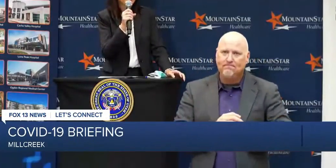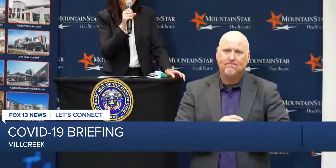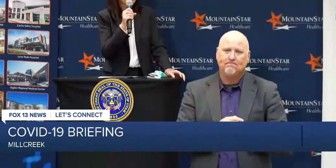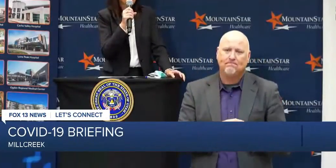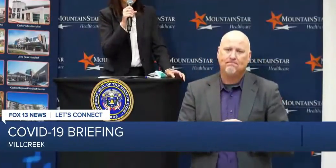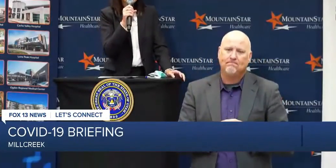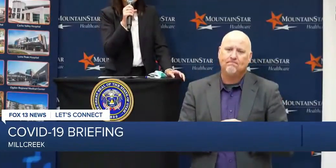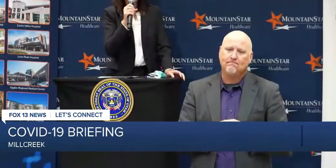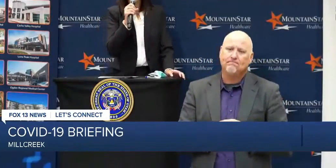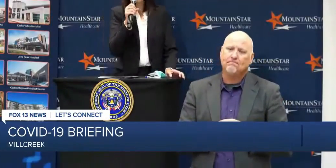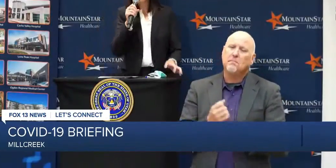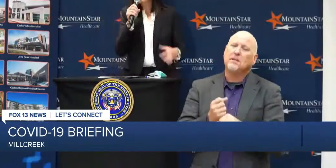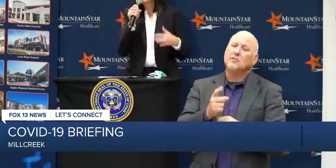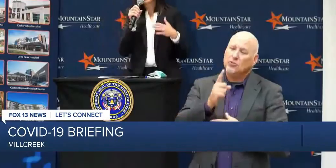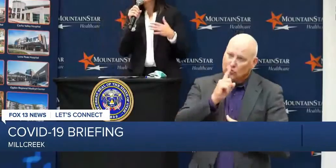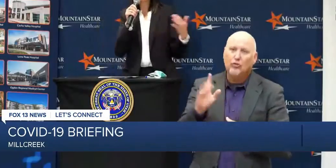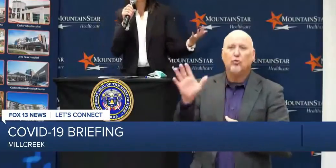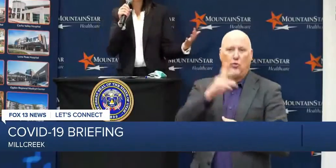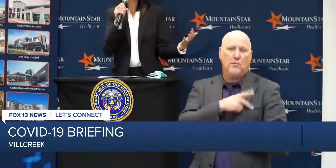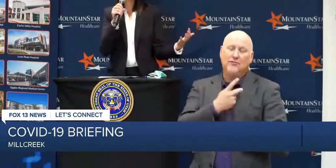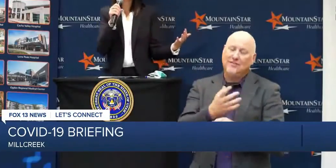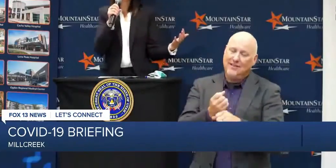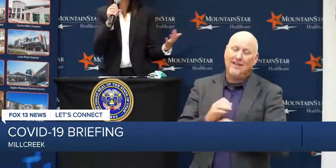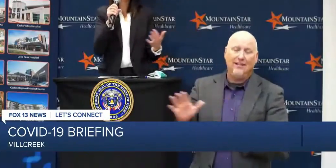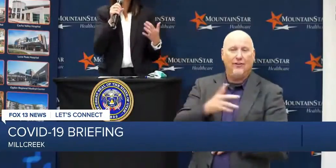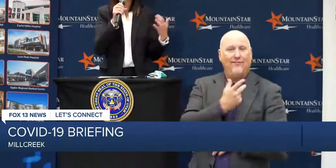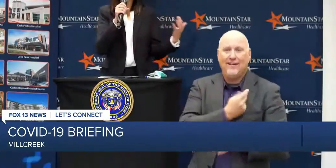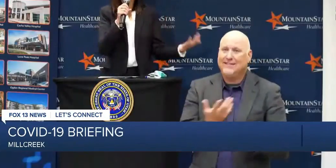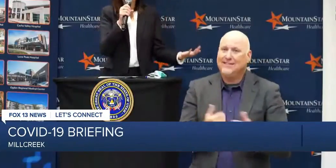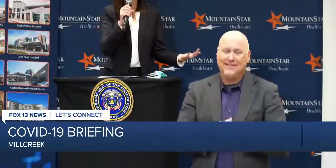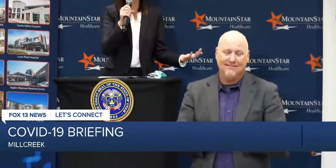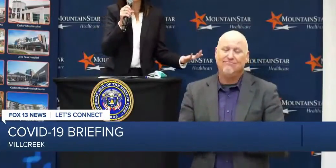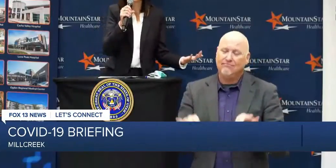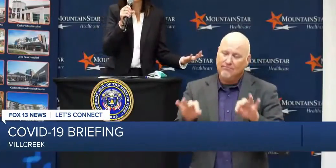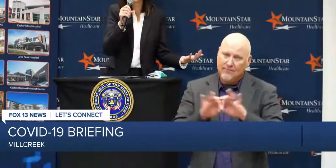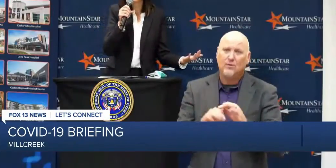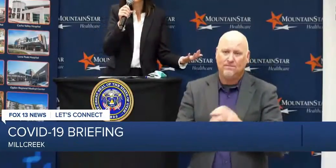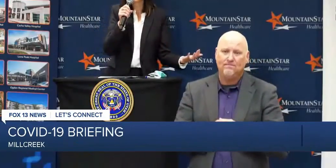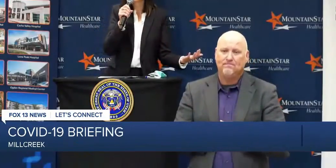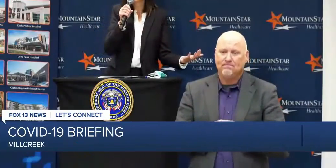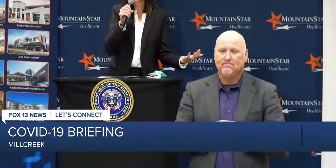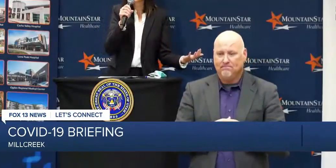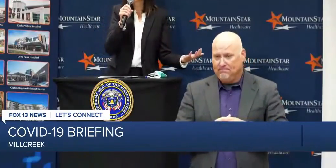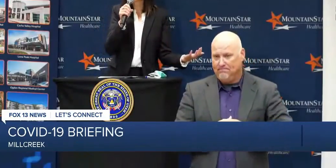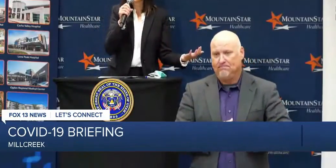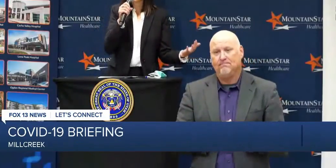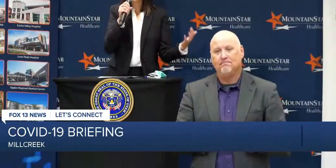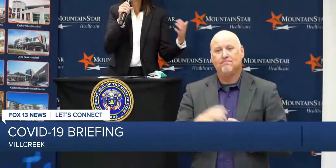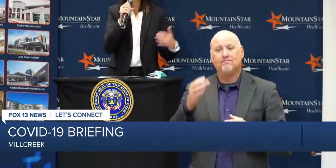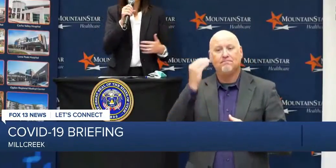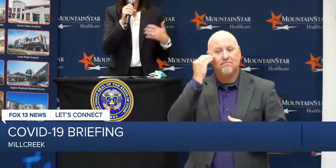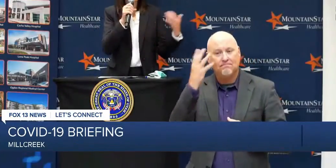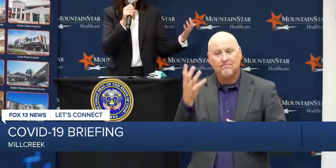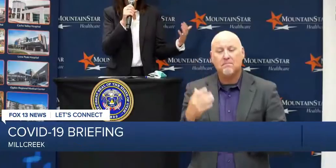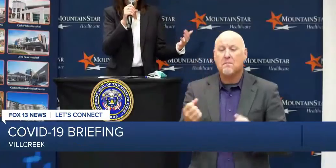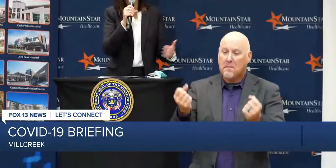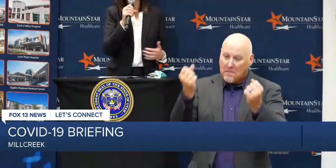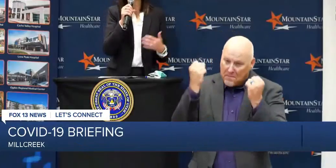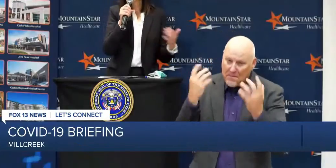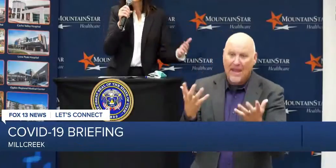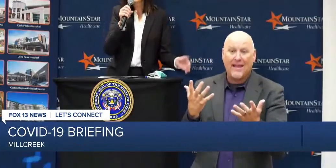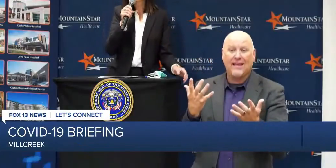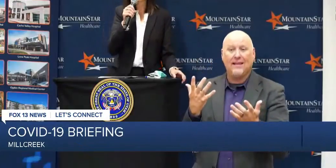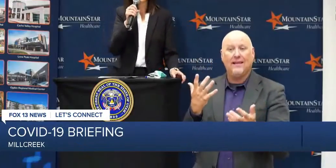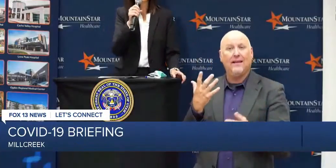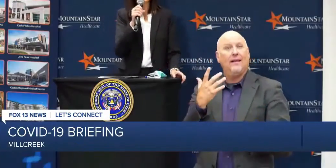vaccinated. We know that there are a lot of physicians who do not have vaccines in their clinics, and our health